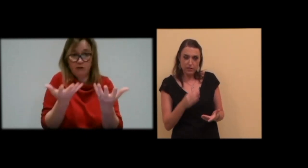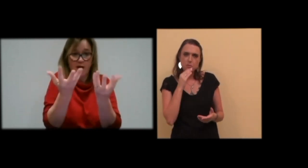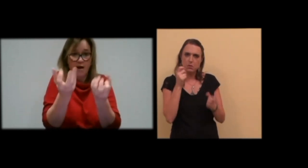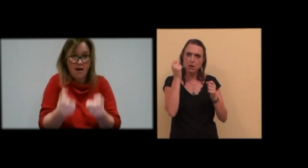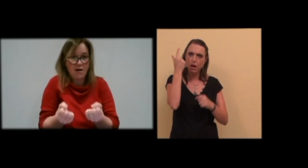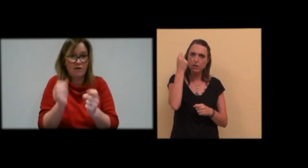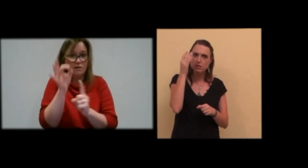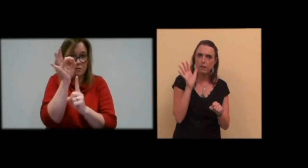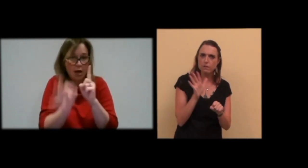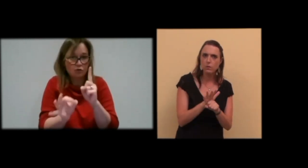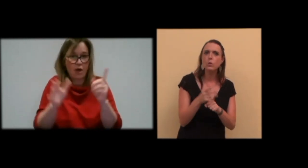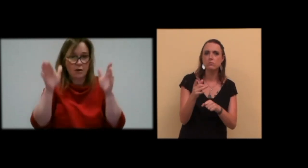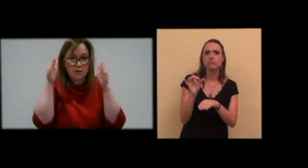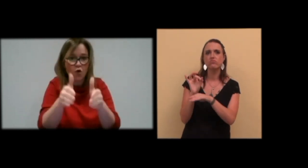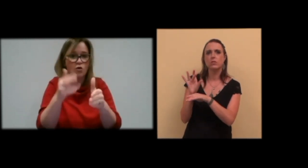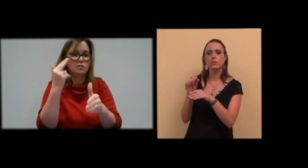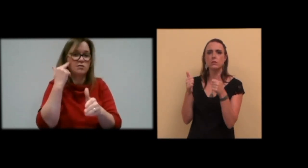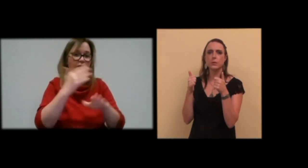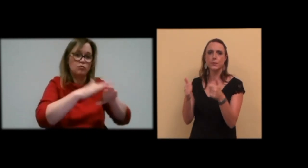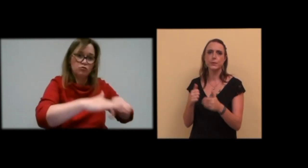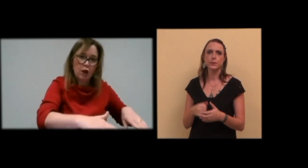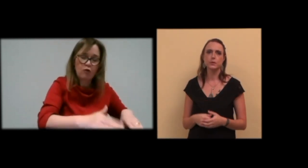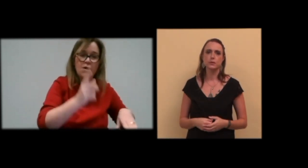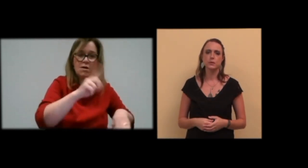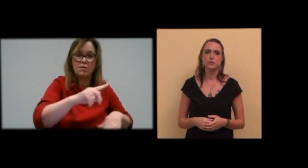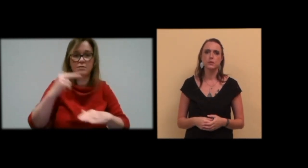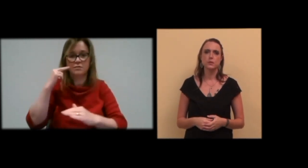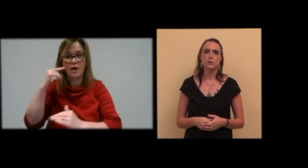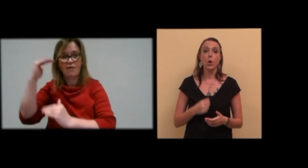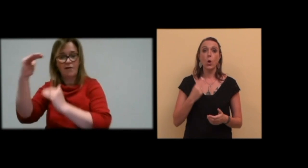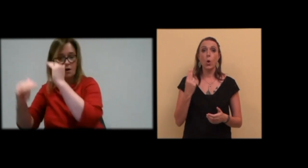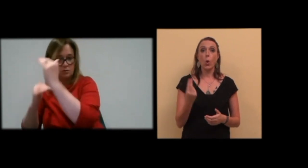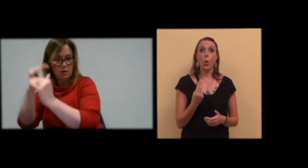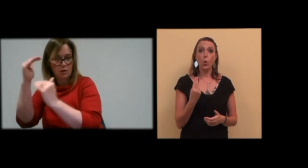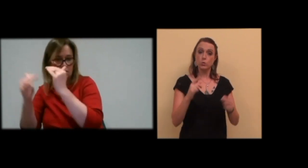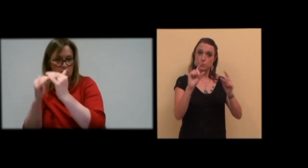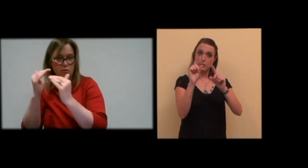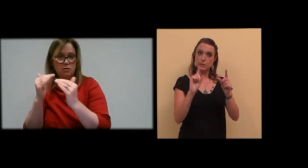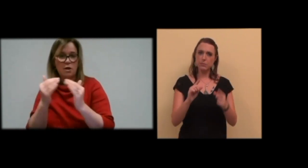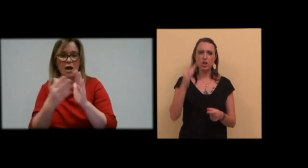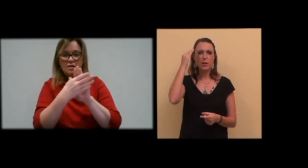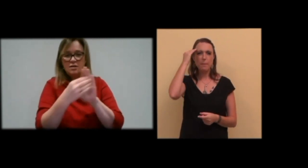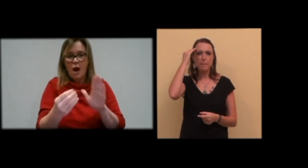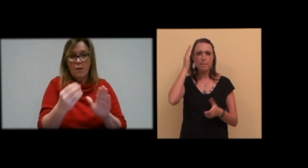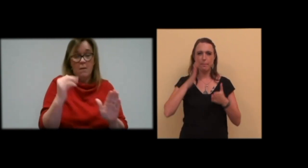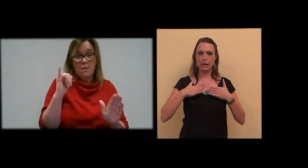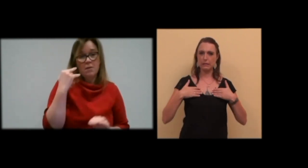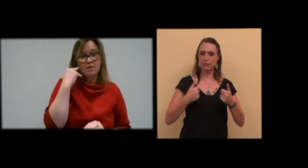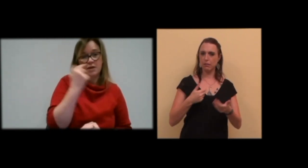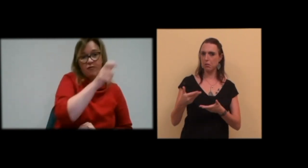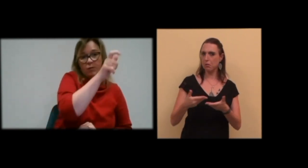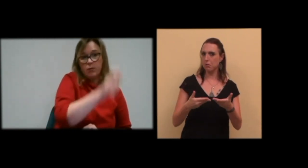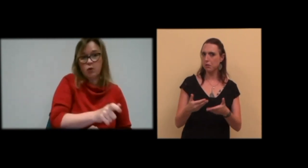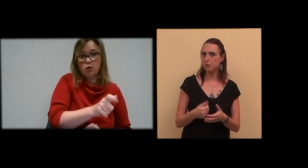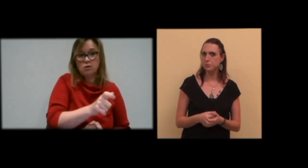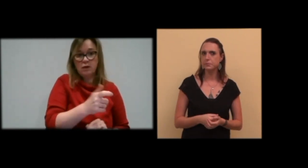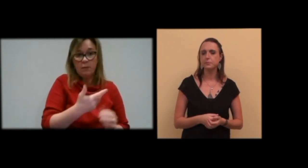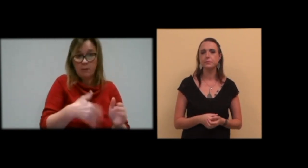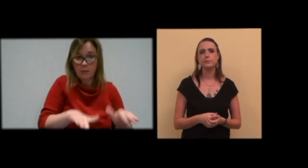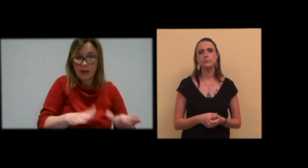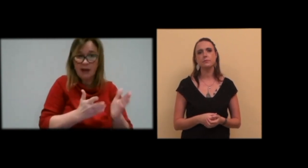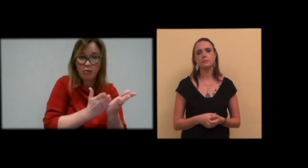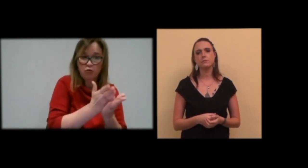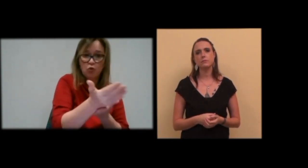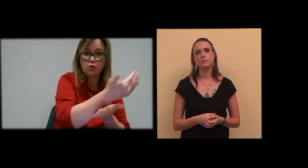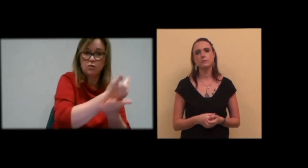being deaf themselves, and obviously give that understanding and that counselling to deaf people. It could also be specialist mental